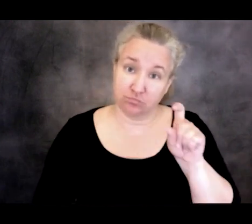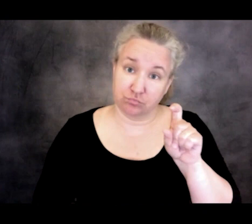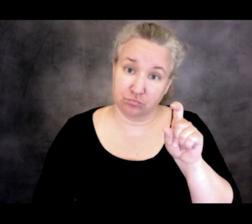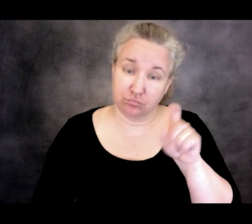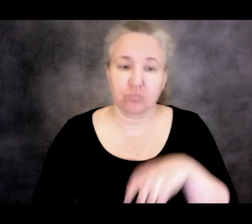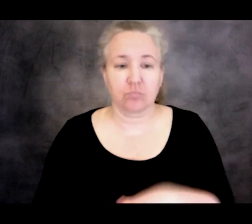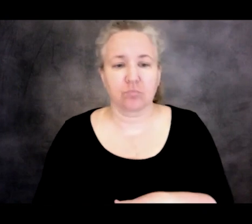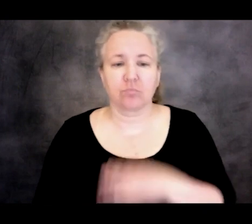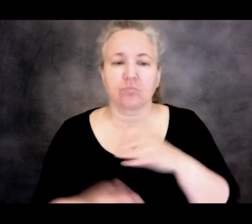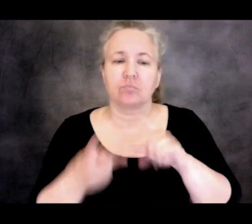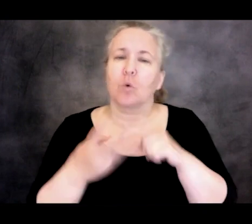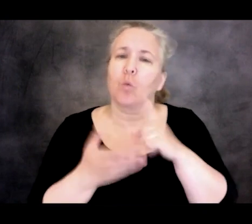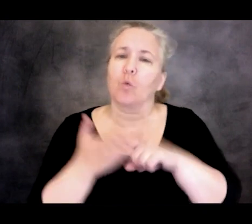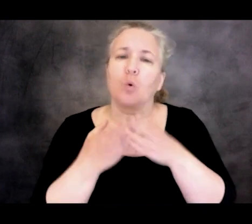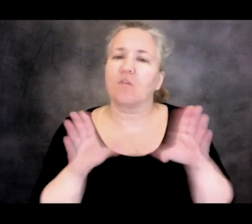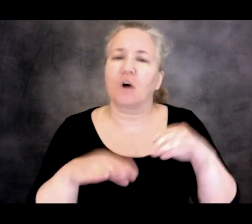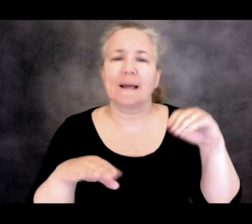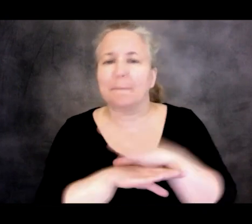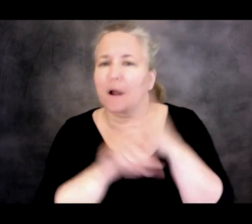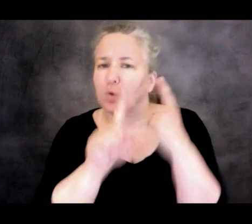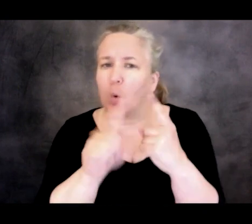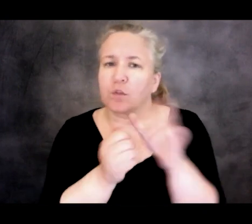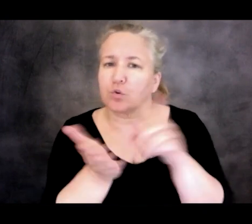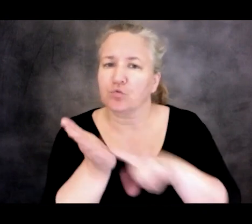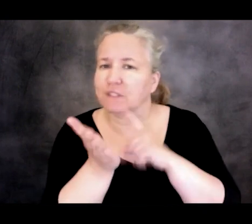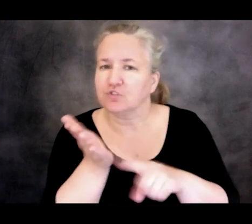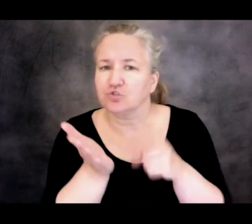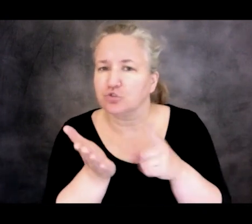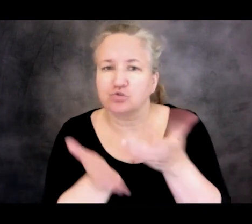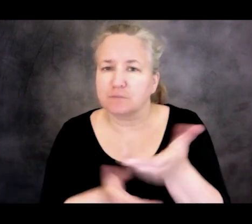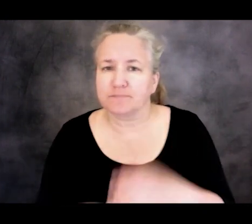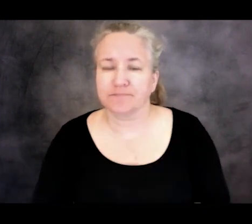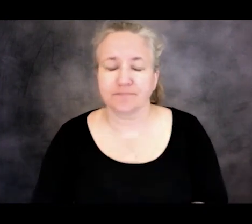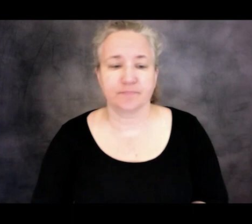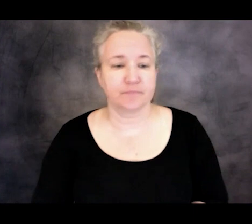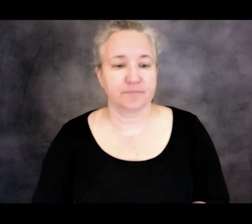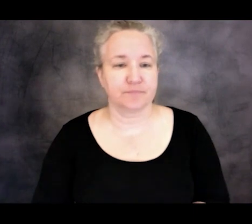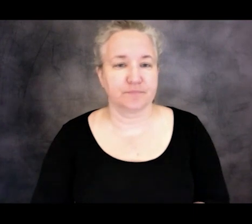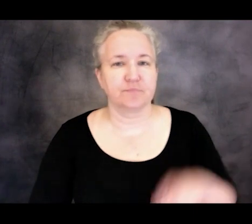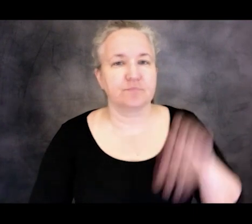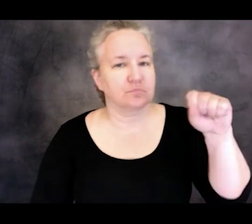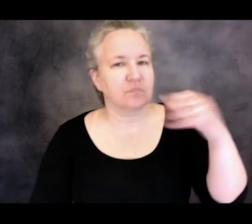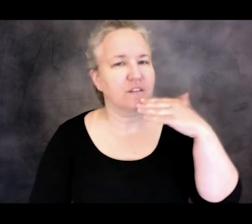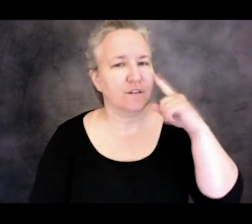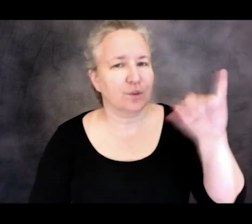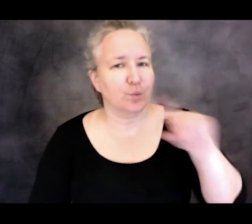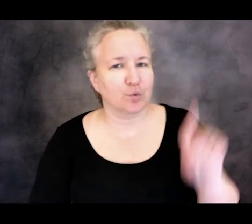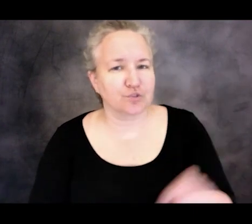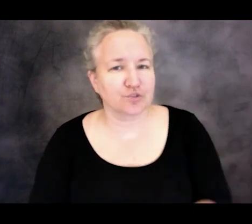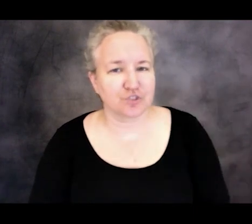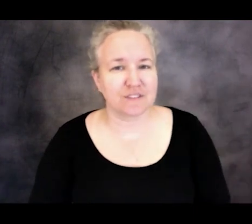is your overall impact goal with your research contributions? Yeah. Thank you for that